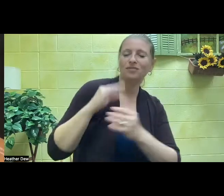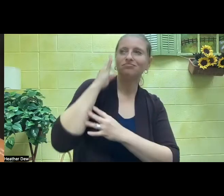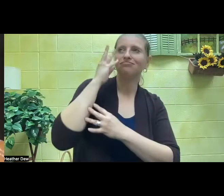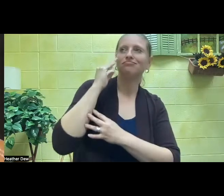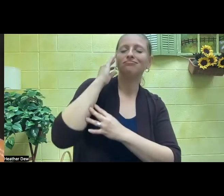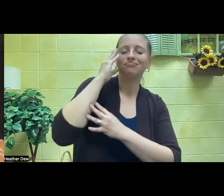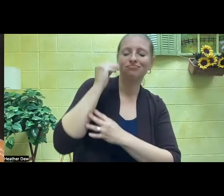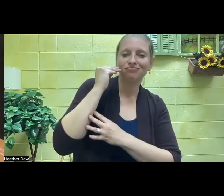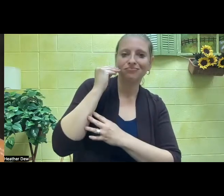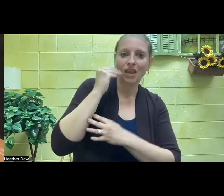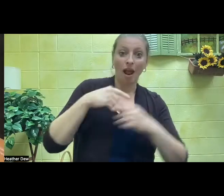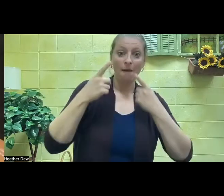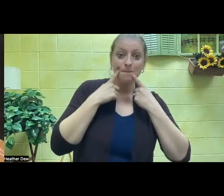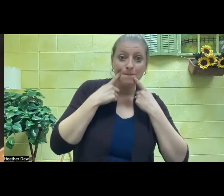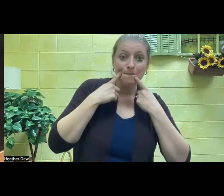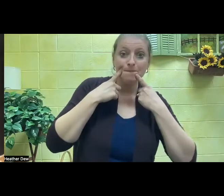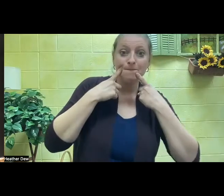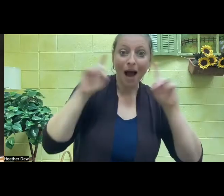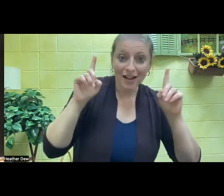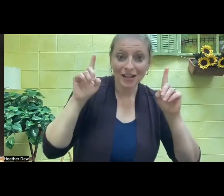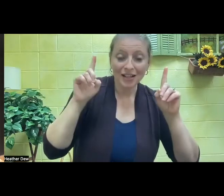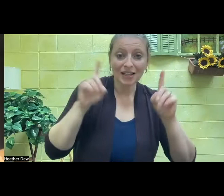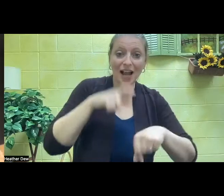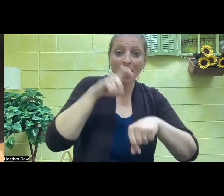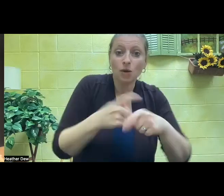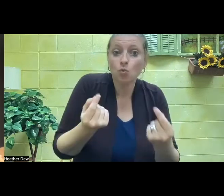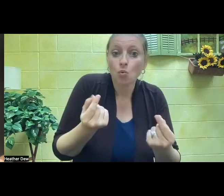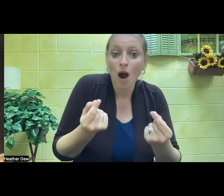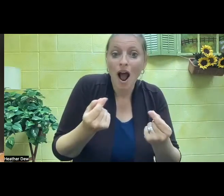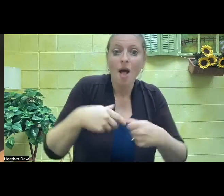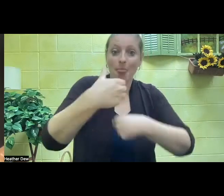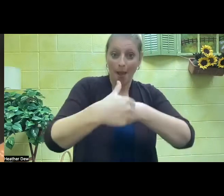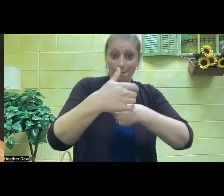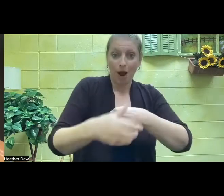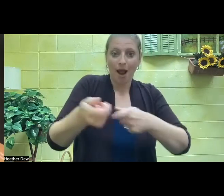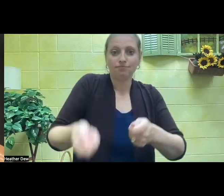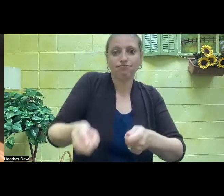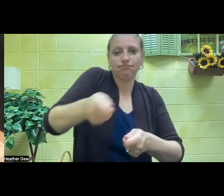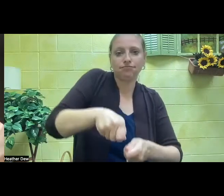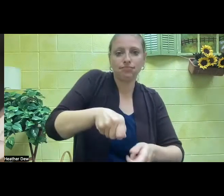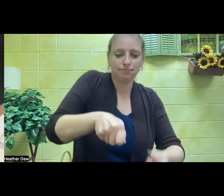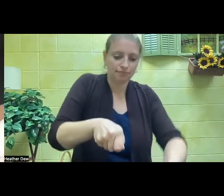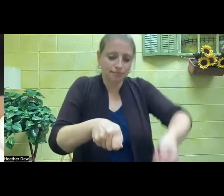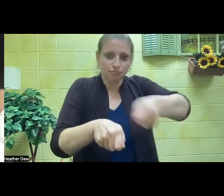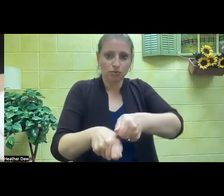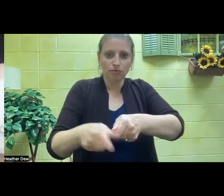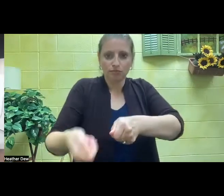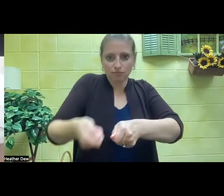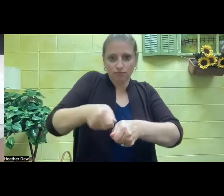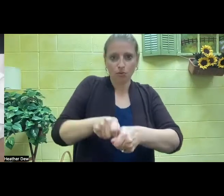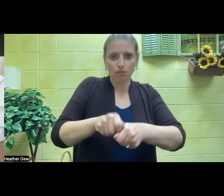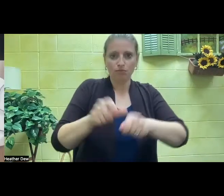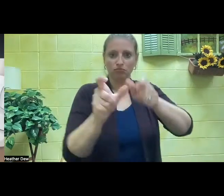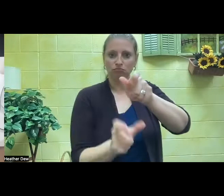When it finally comes time to braid the dough, Papan says each of the strands are symbols